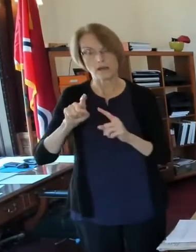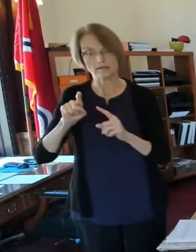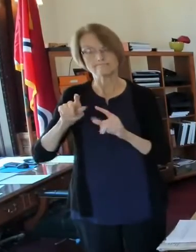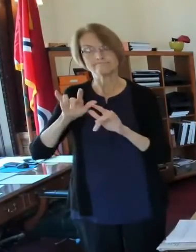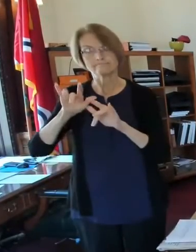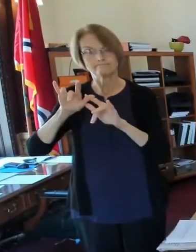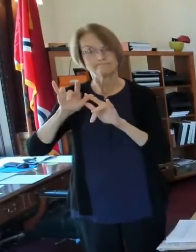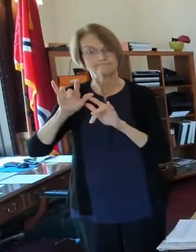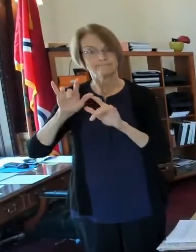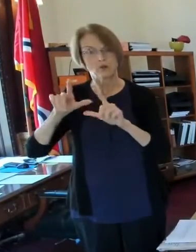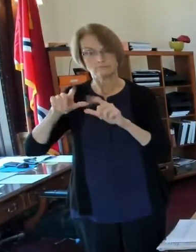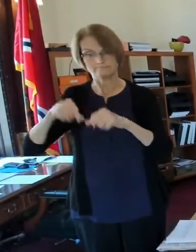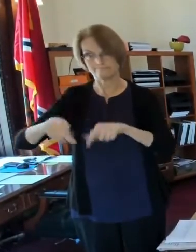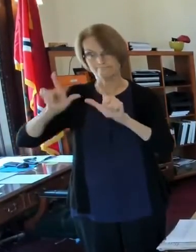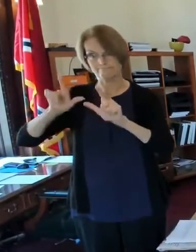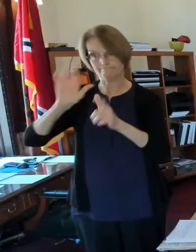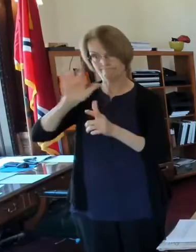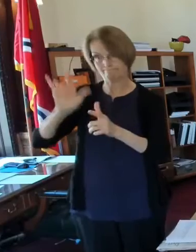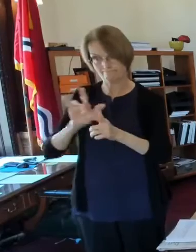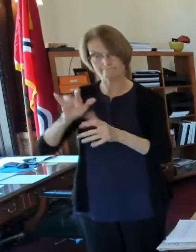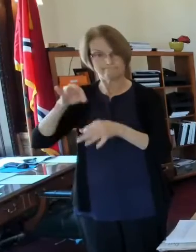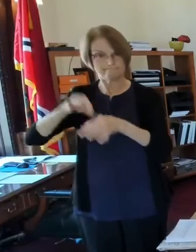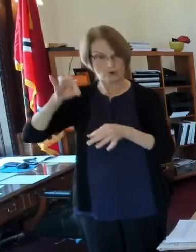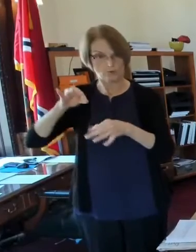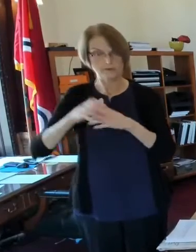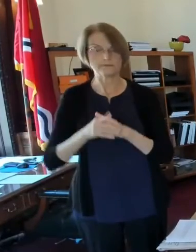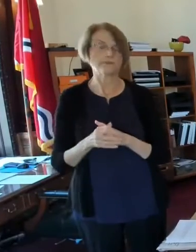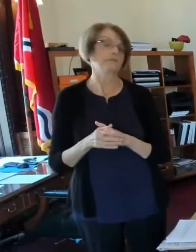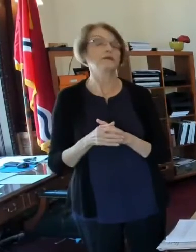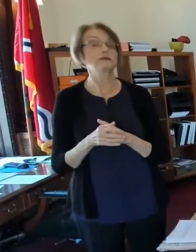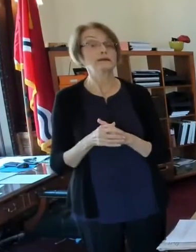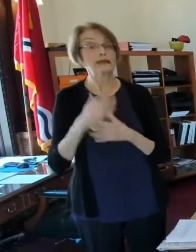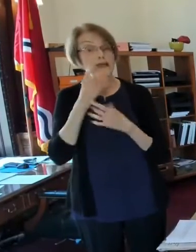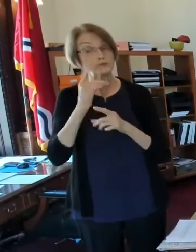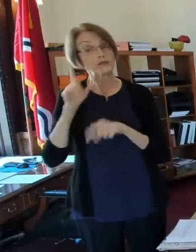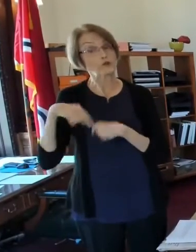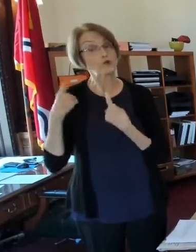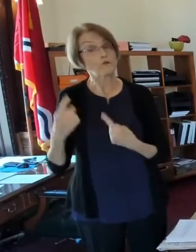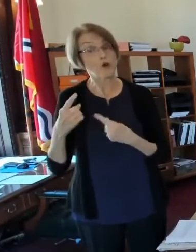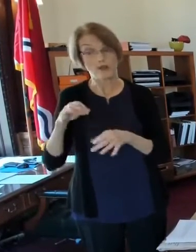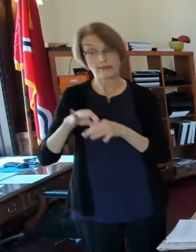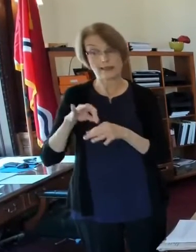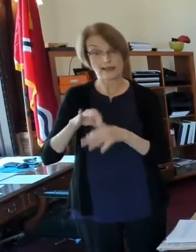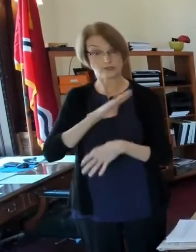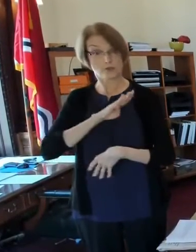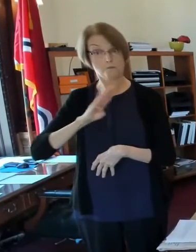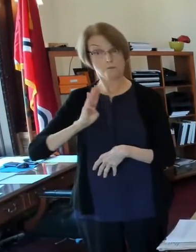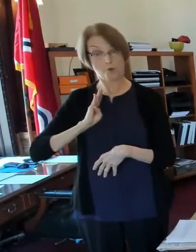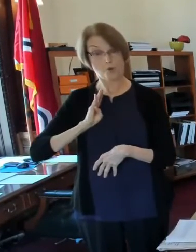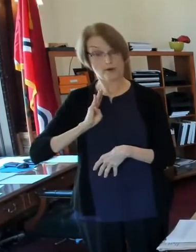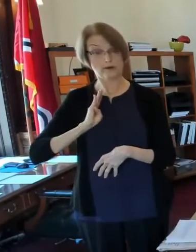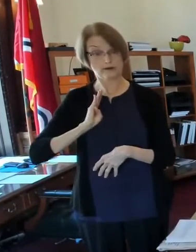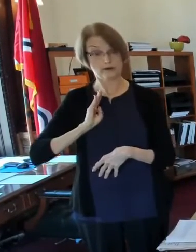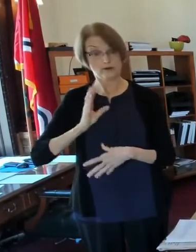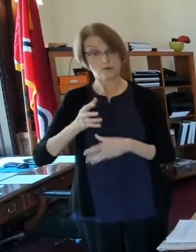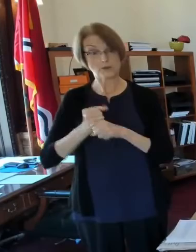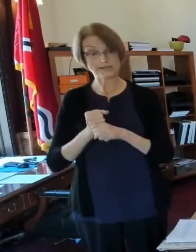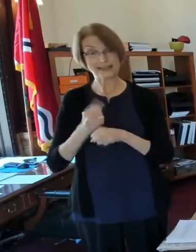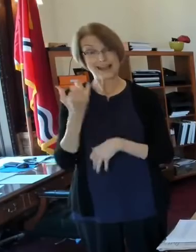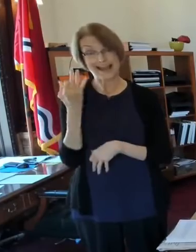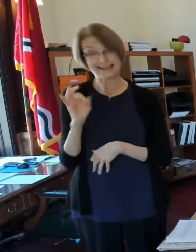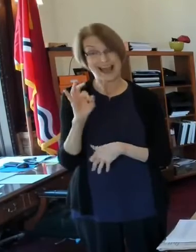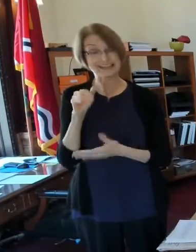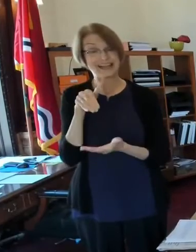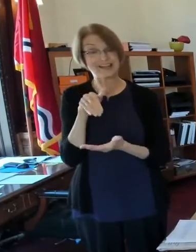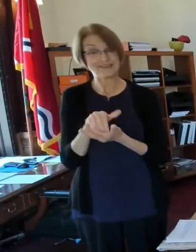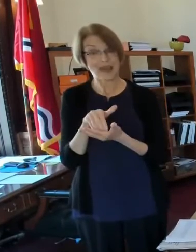last thing, which is kind of interesting, is that so far, the election board has received